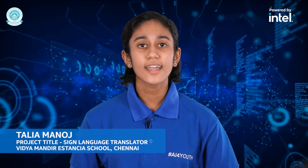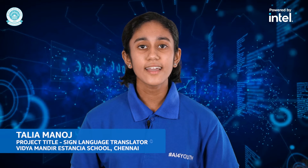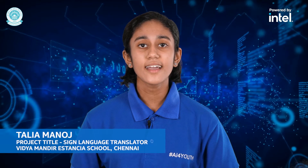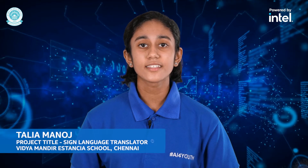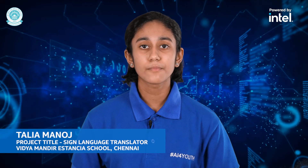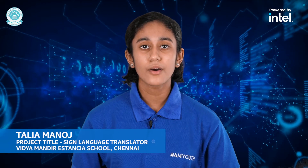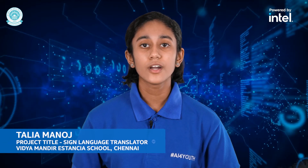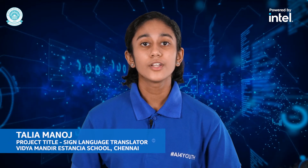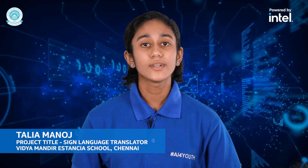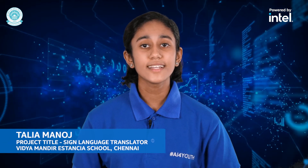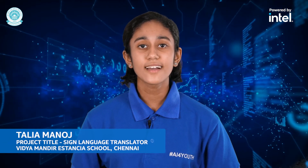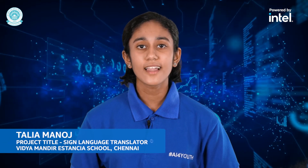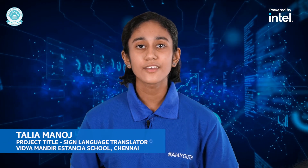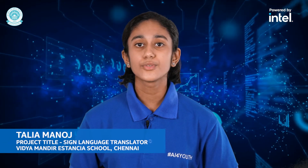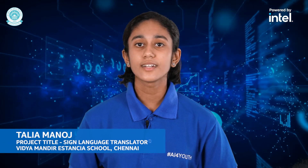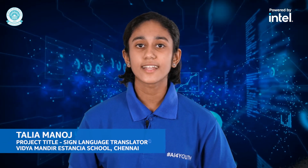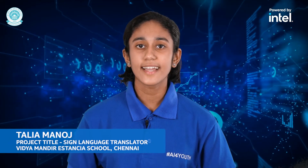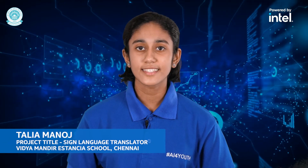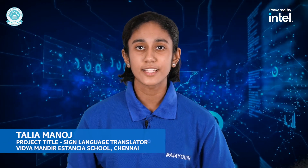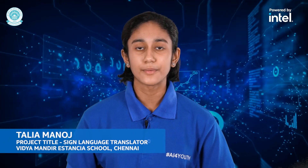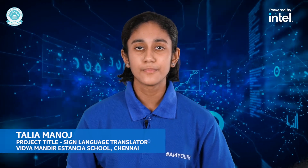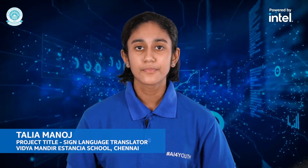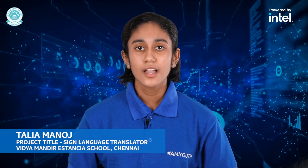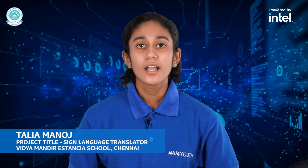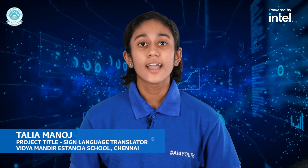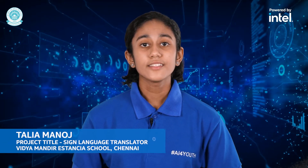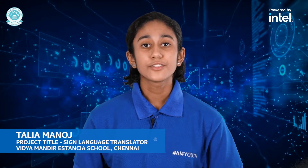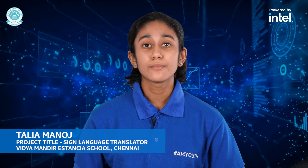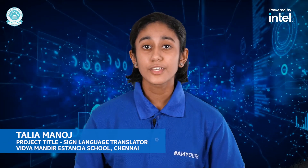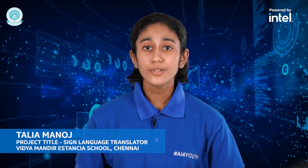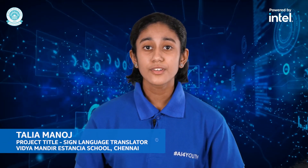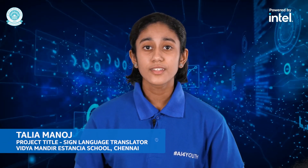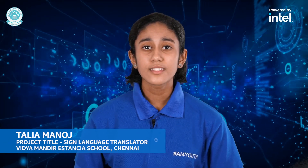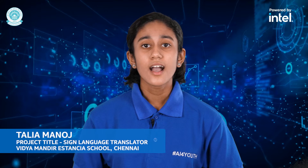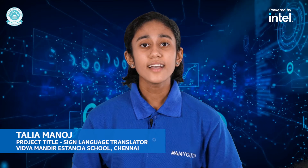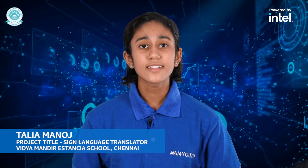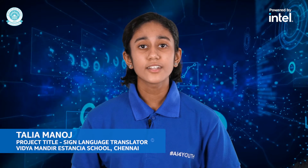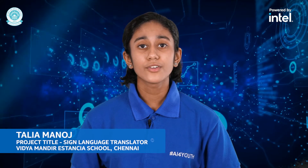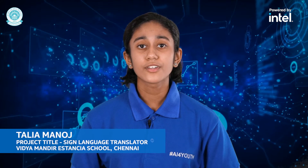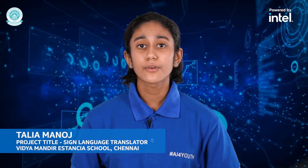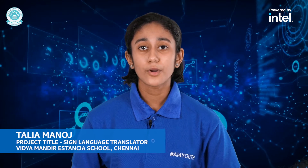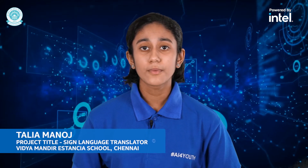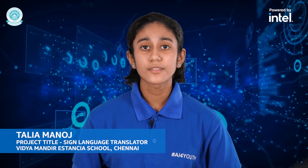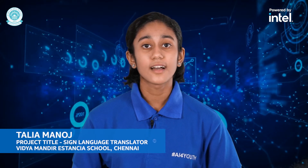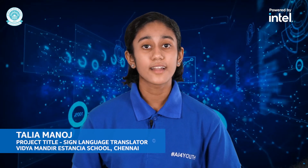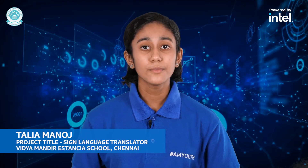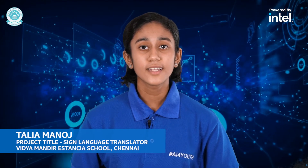AI has the power to ease our lives to a great extent. Hence, to make use of this, I started looking for problems around me